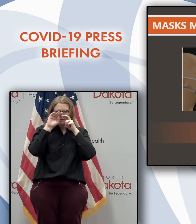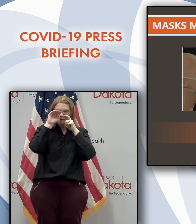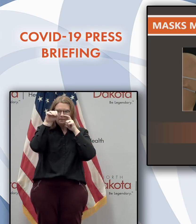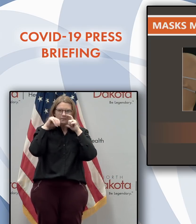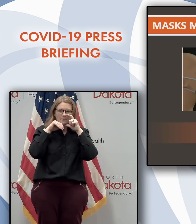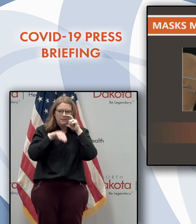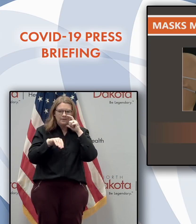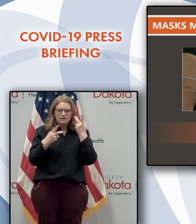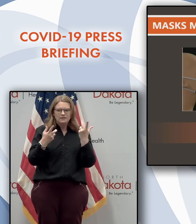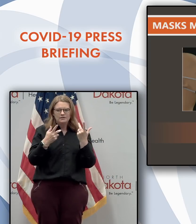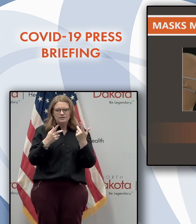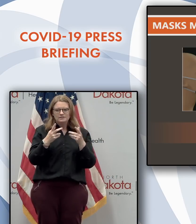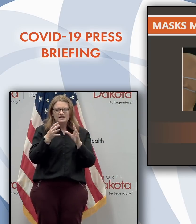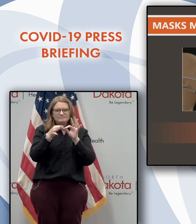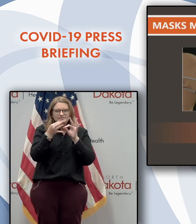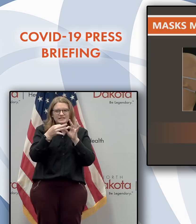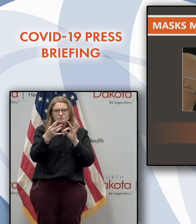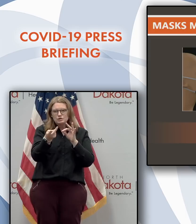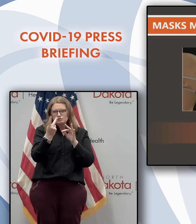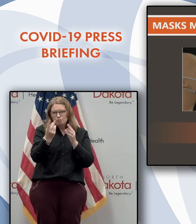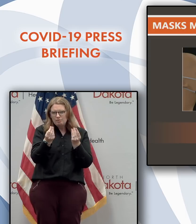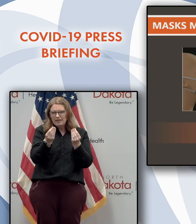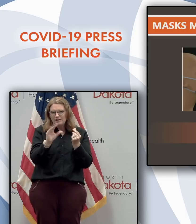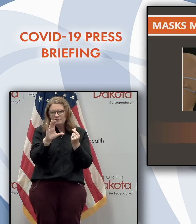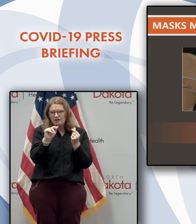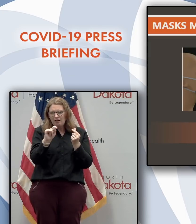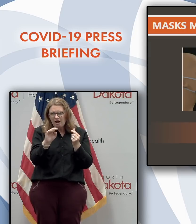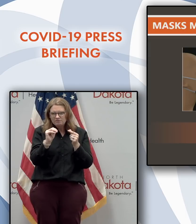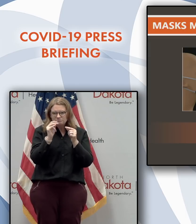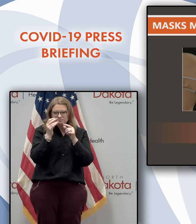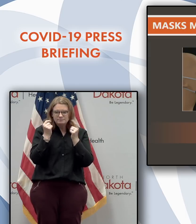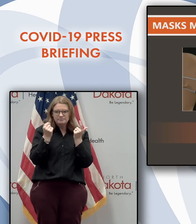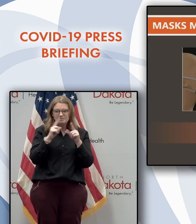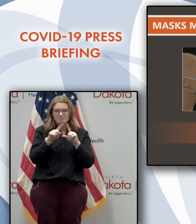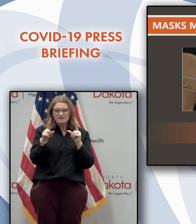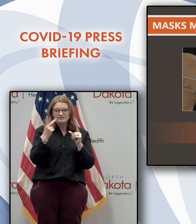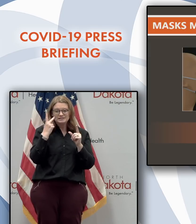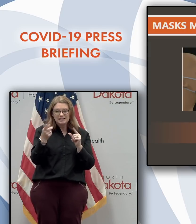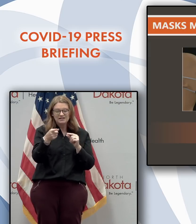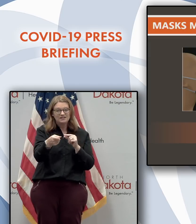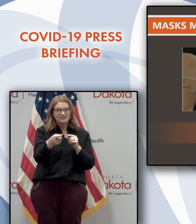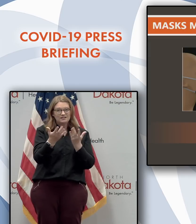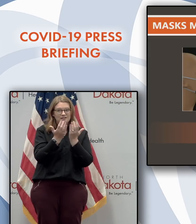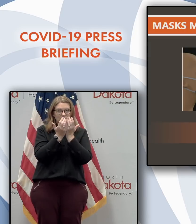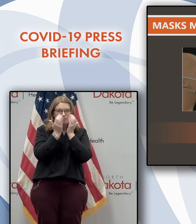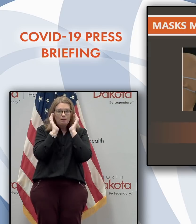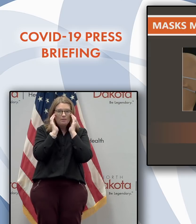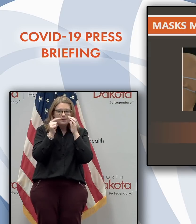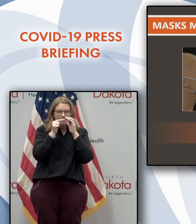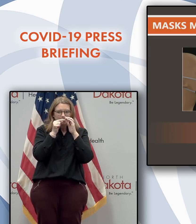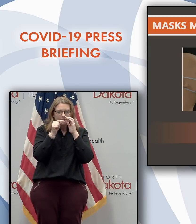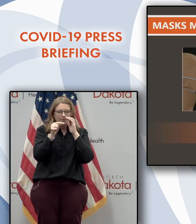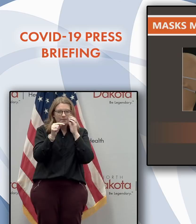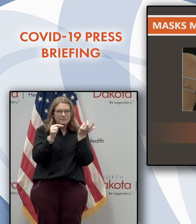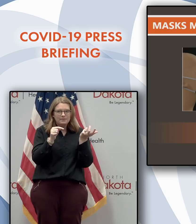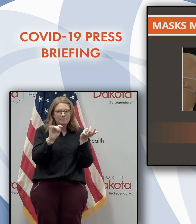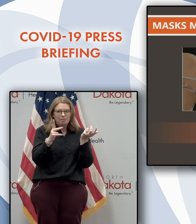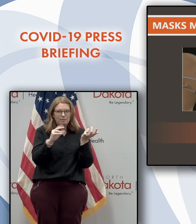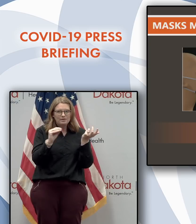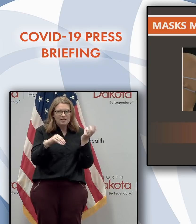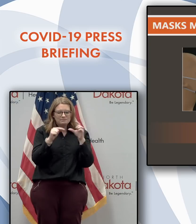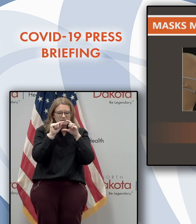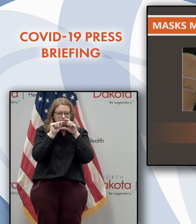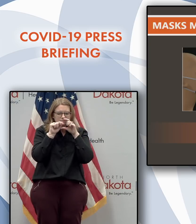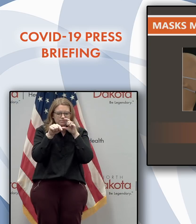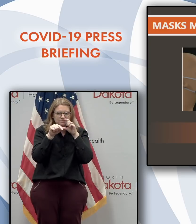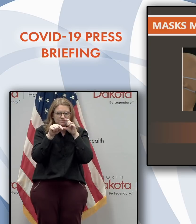This is a homemade mask stitched with 2 layers of cotton quilting. But guess what? The masked air particles travel just 3% the distance compared to the